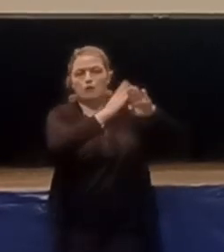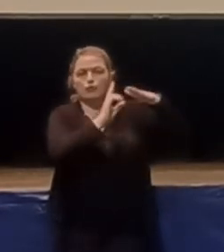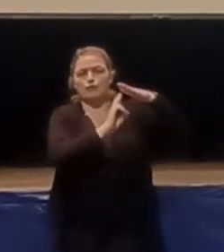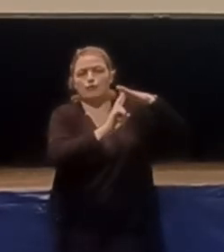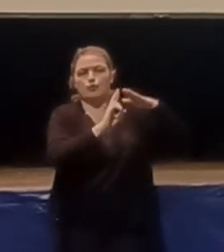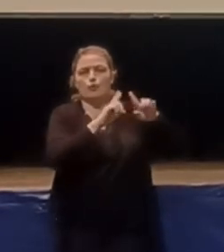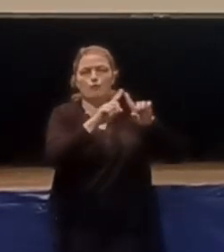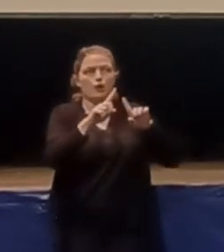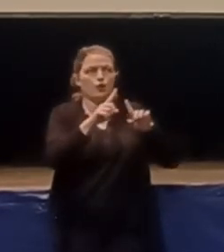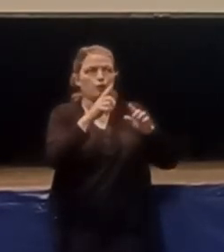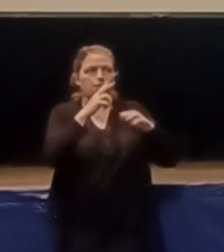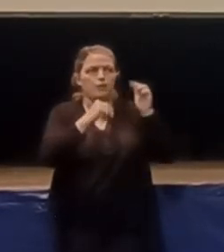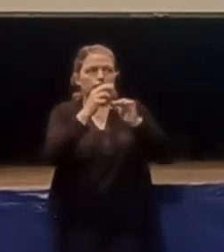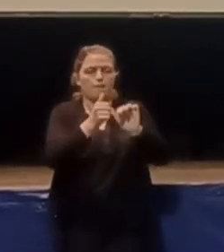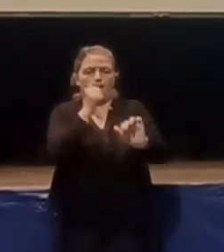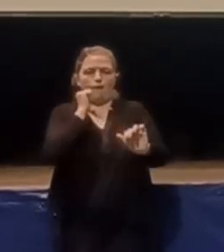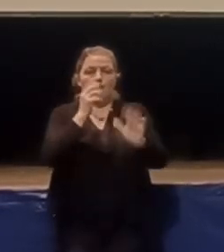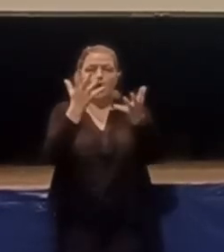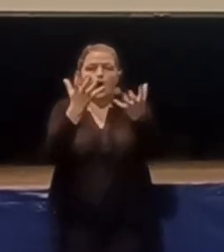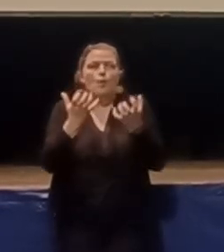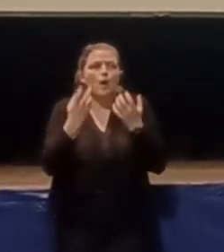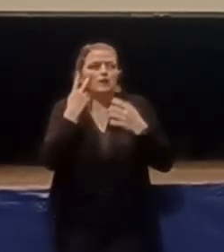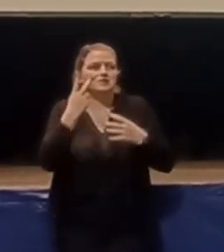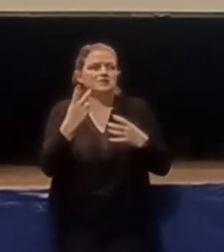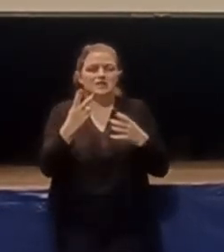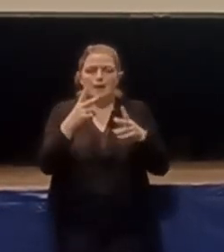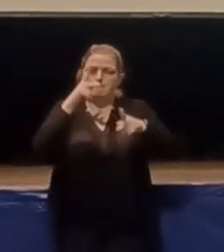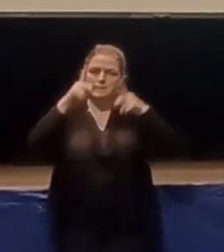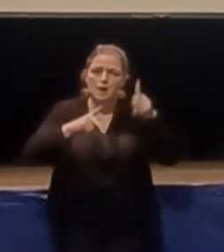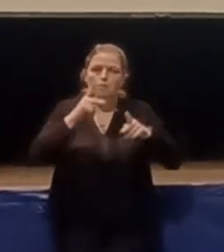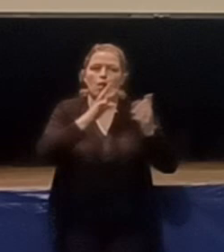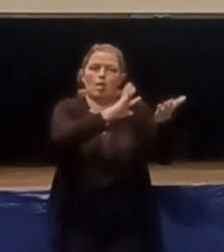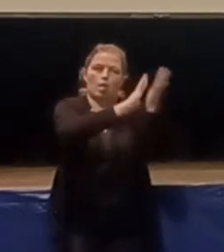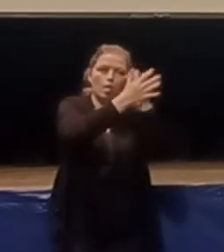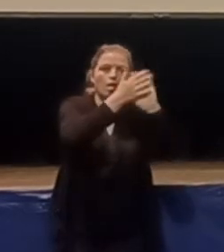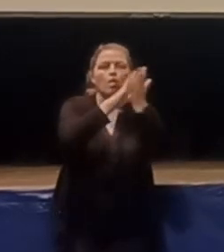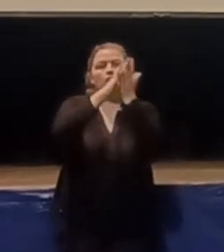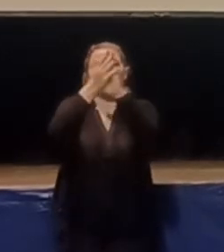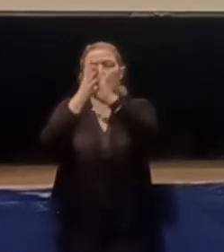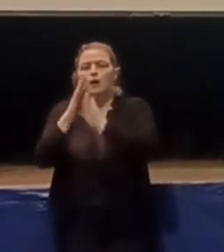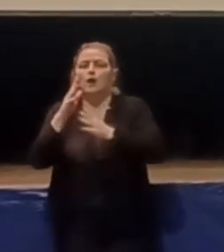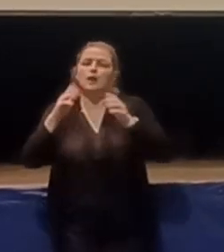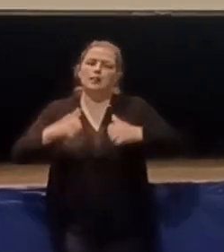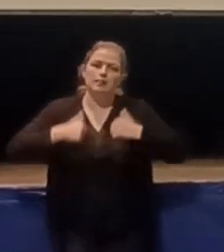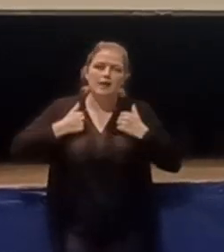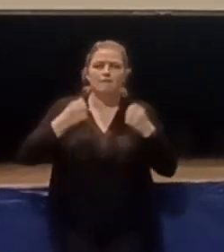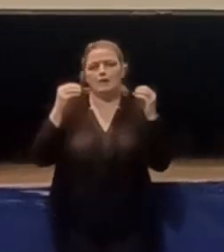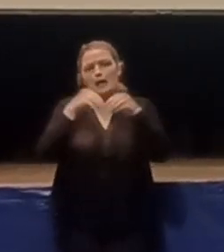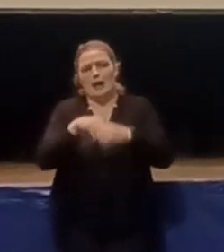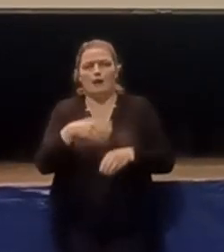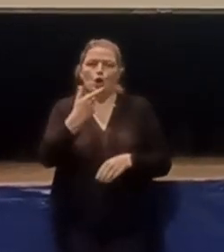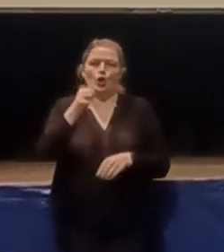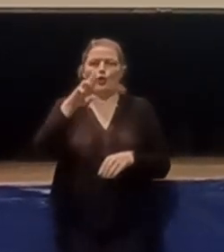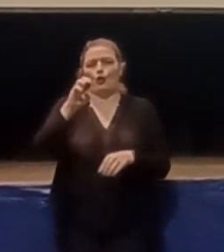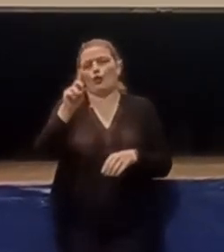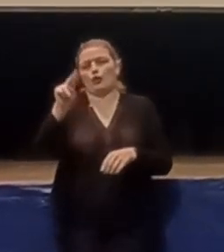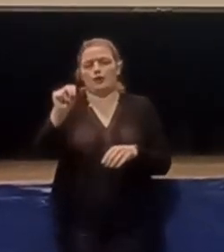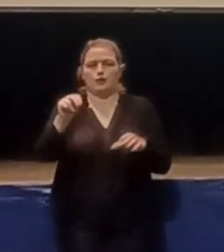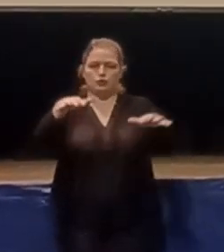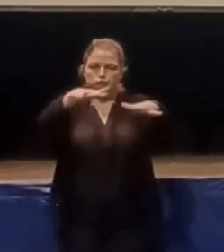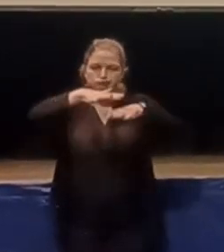back, okay? I want to see a garden of people that lives in a garden which they're surrounded